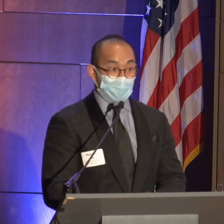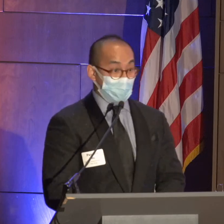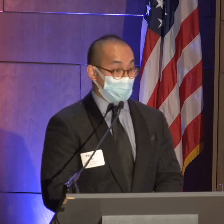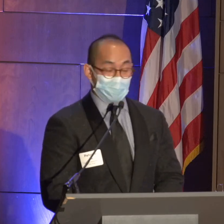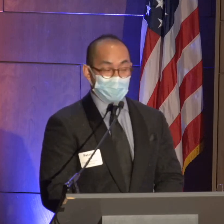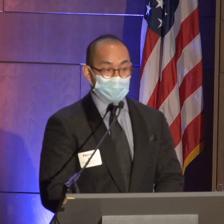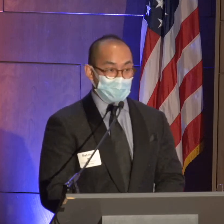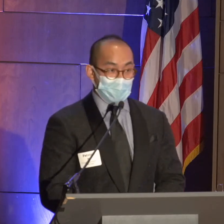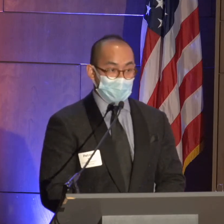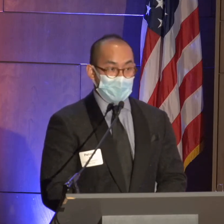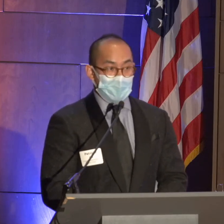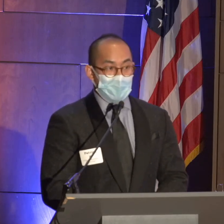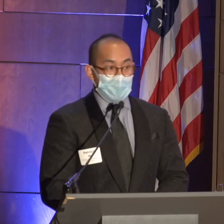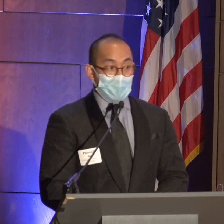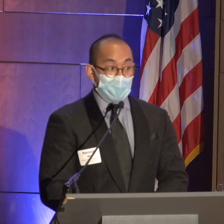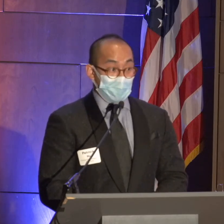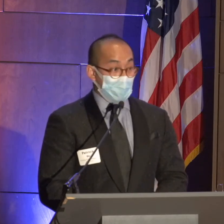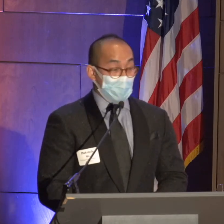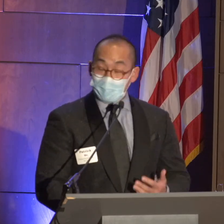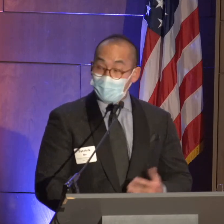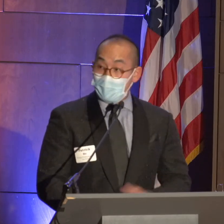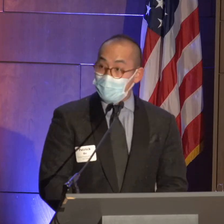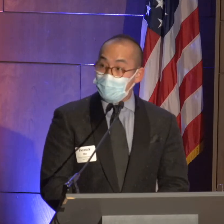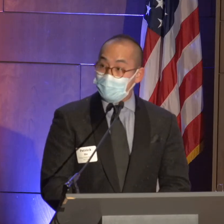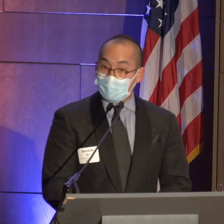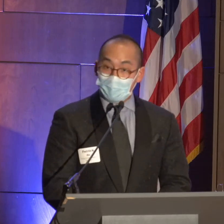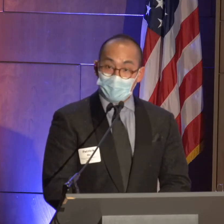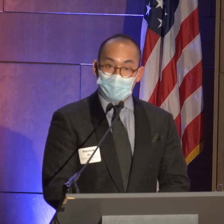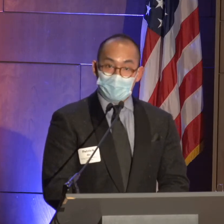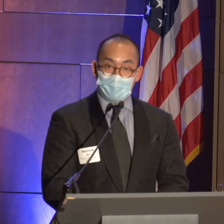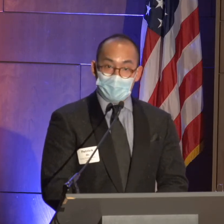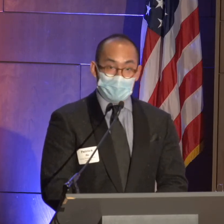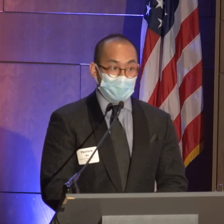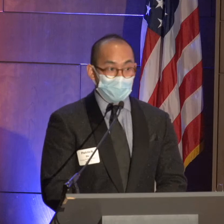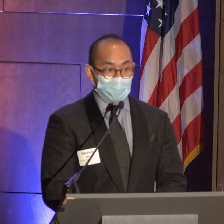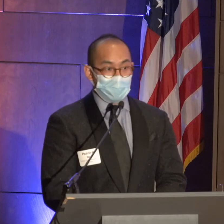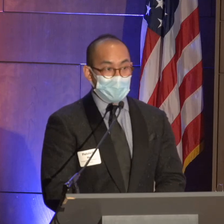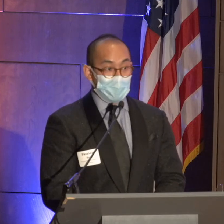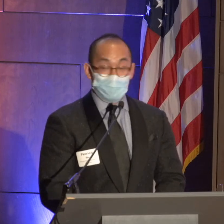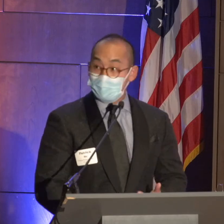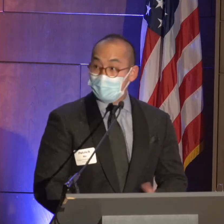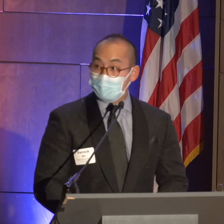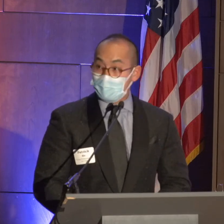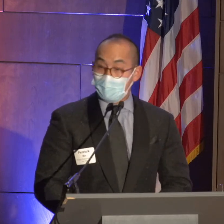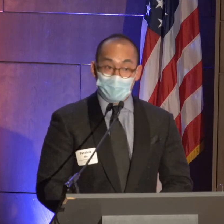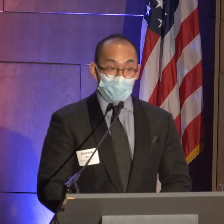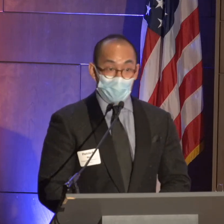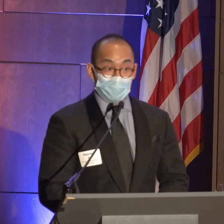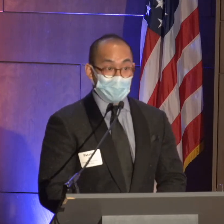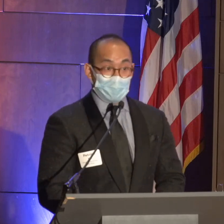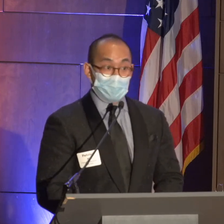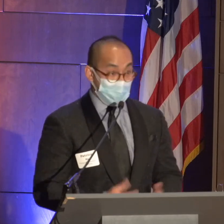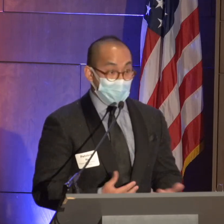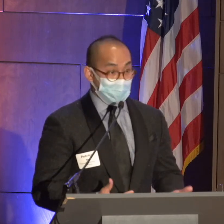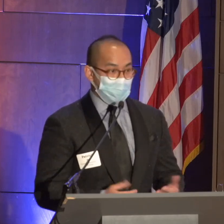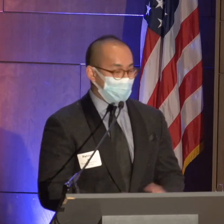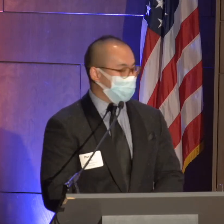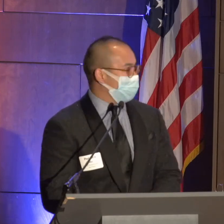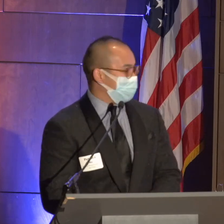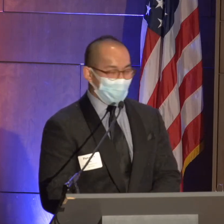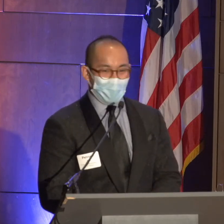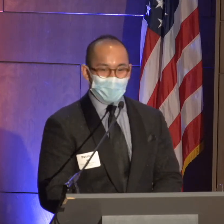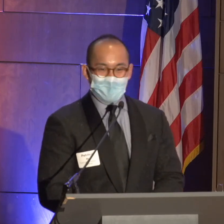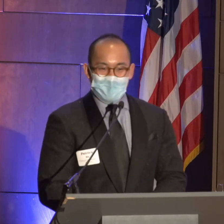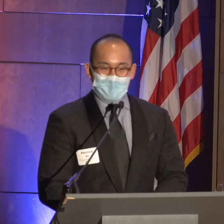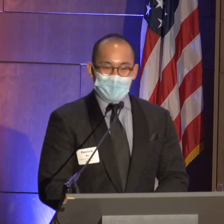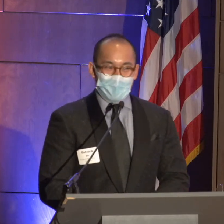happening in our great state. And honestly, when I moved here, then I never thought I'd be accepting an award like this